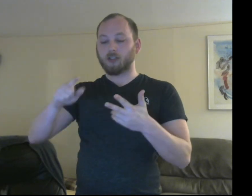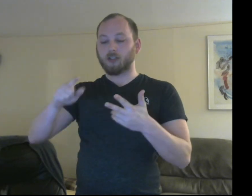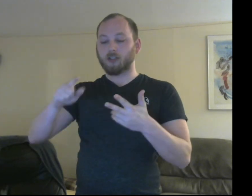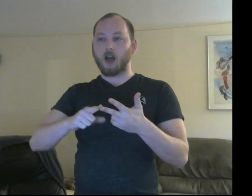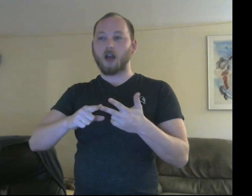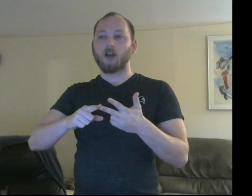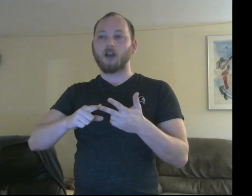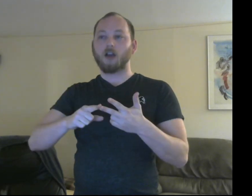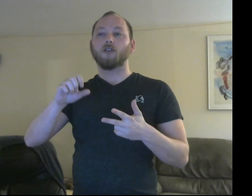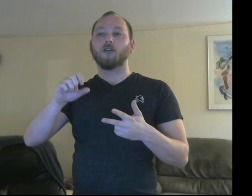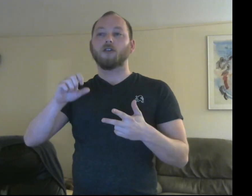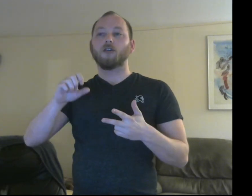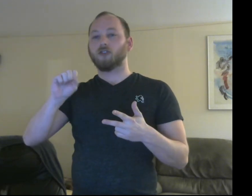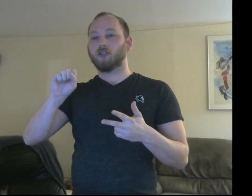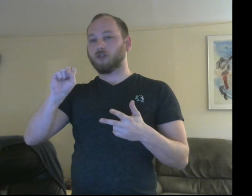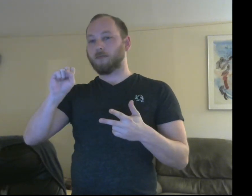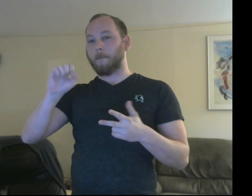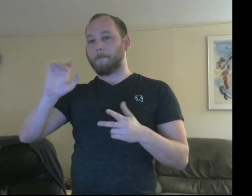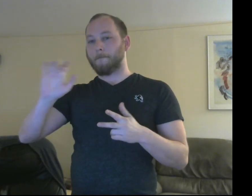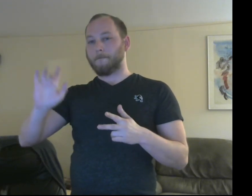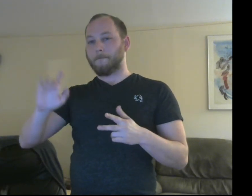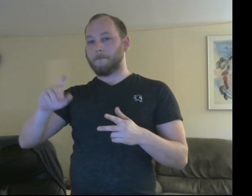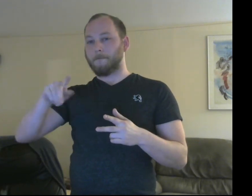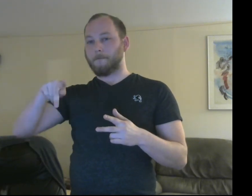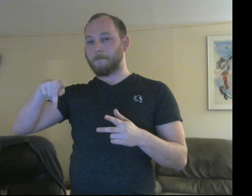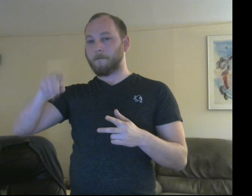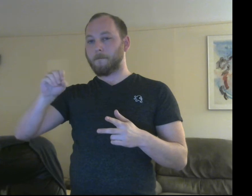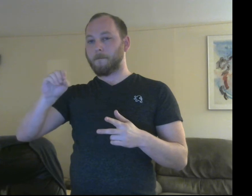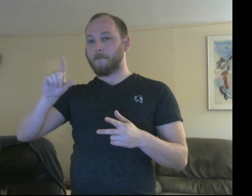color. Mine is black for a black shoe.